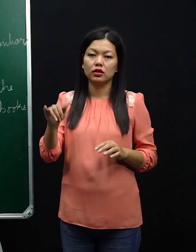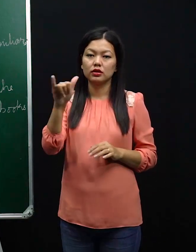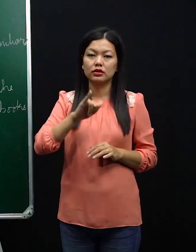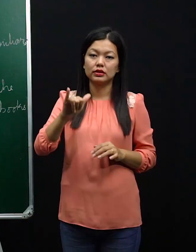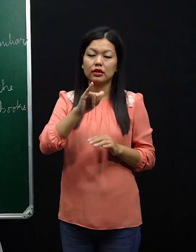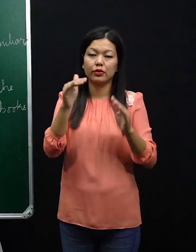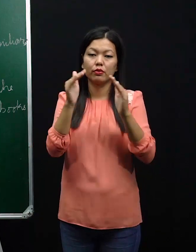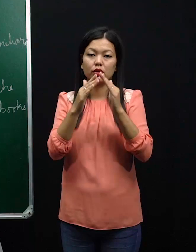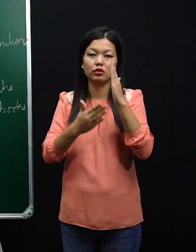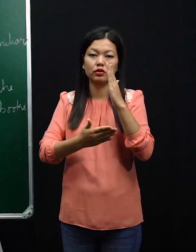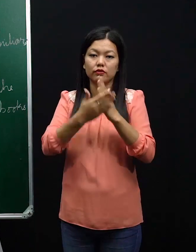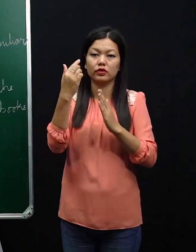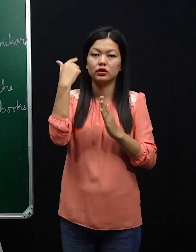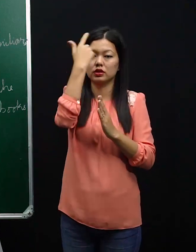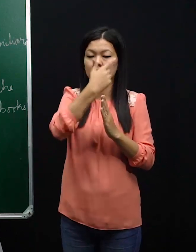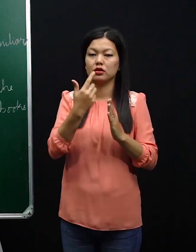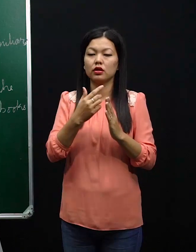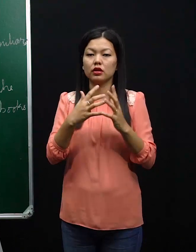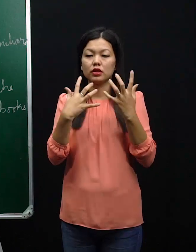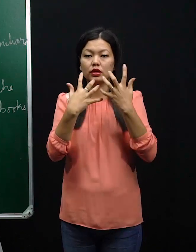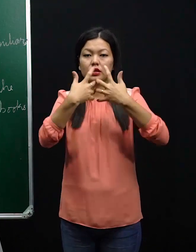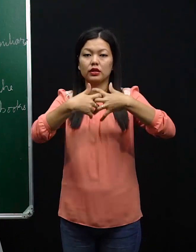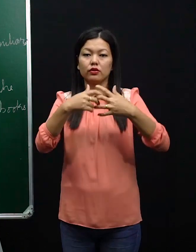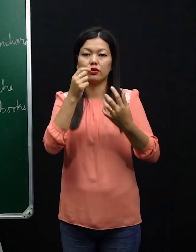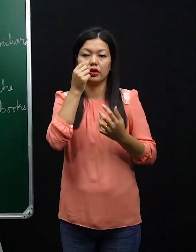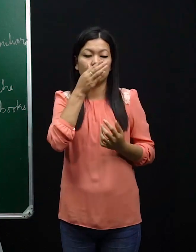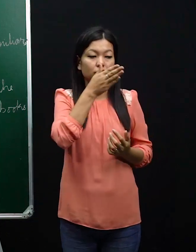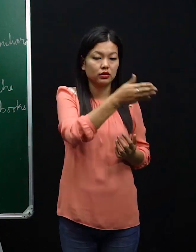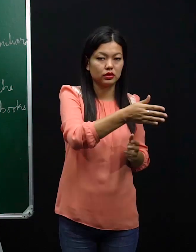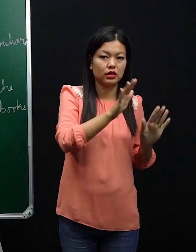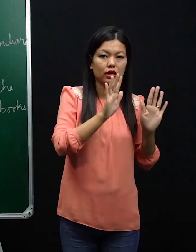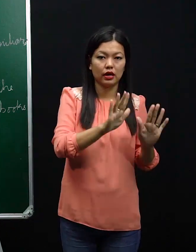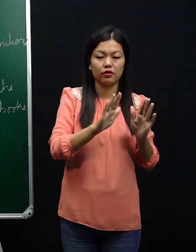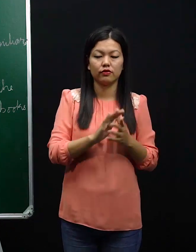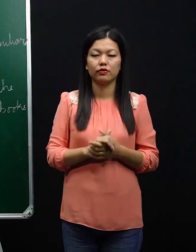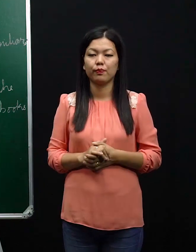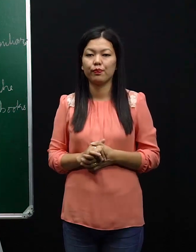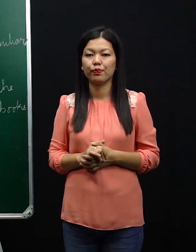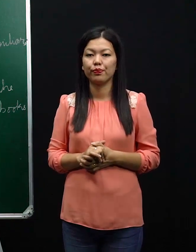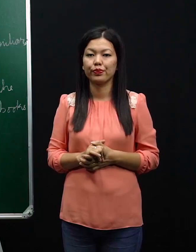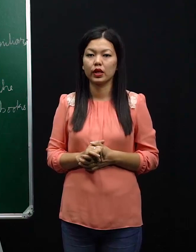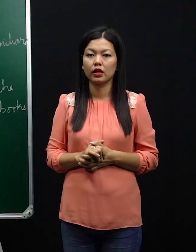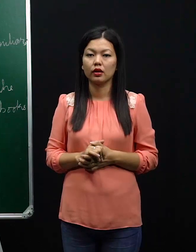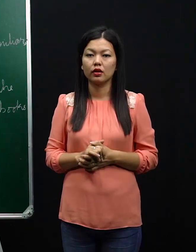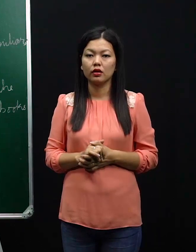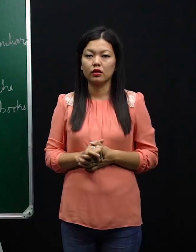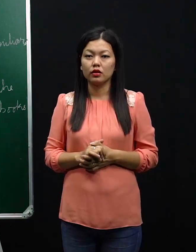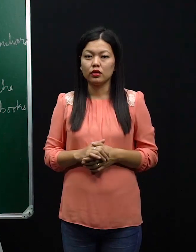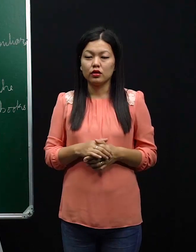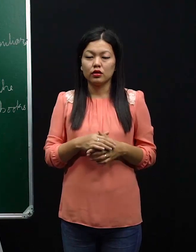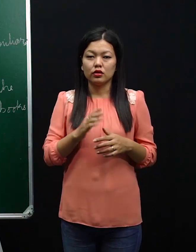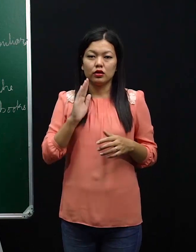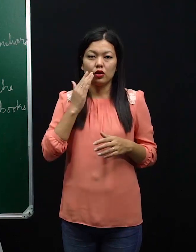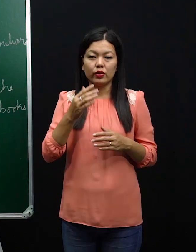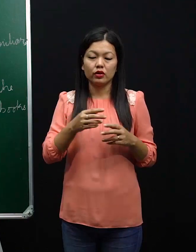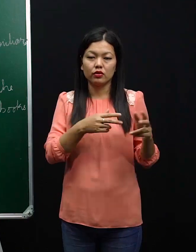this face. And he still could not believe what the man said. But in the midst of his conversation, when the clouds gathered around the